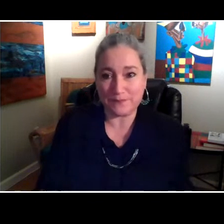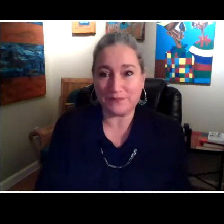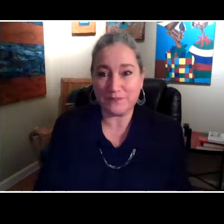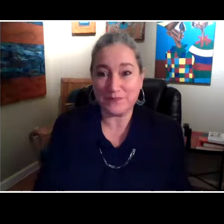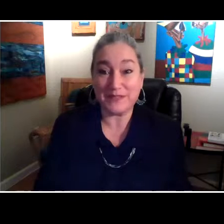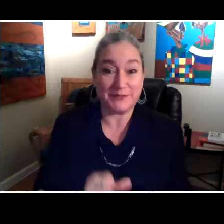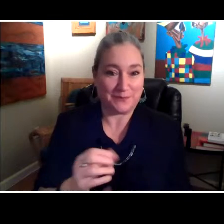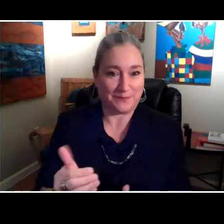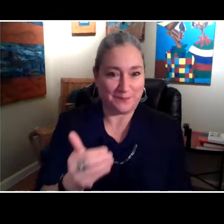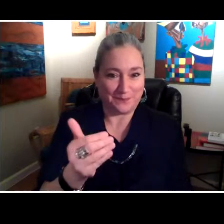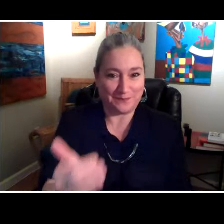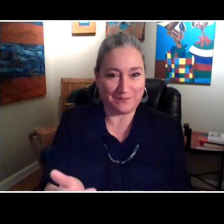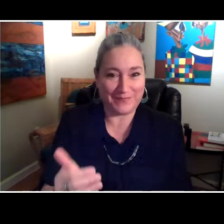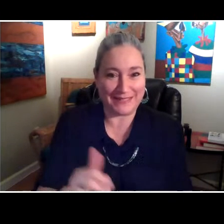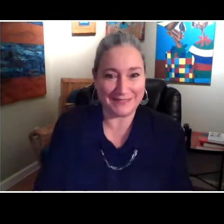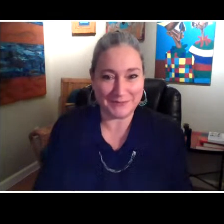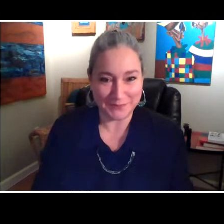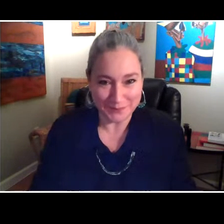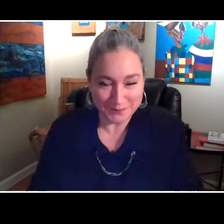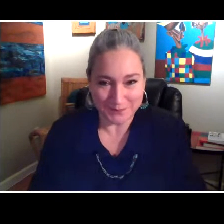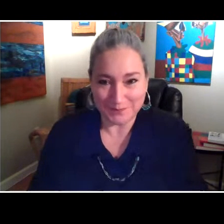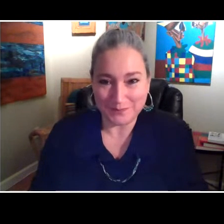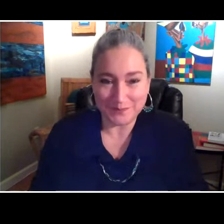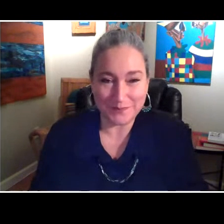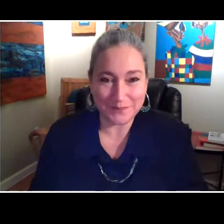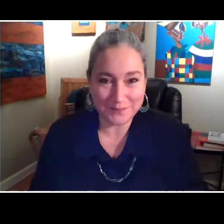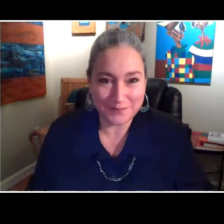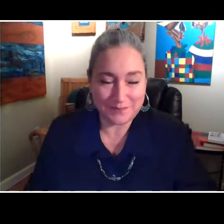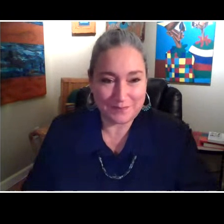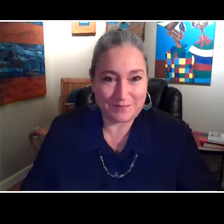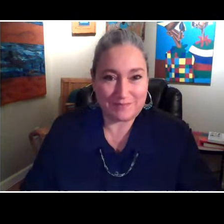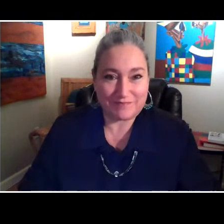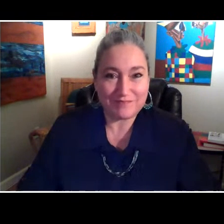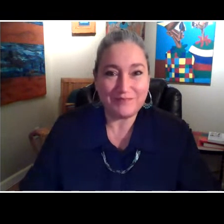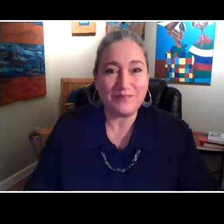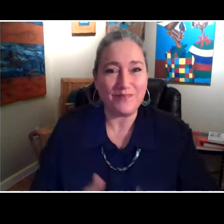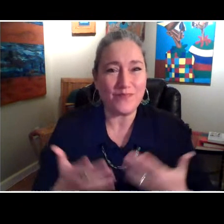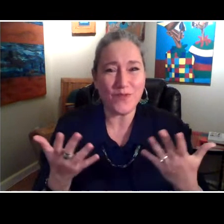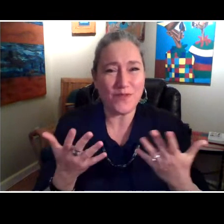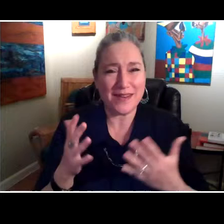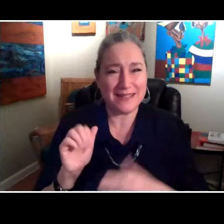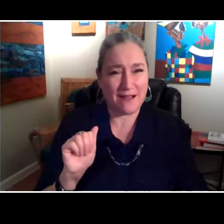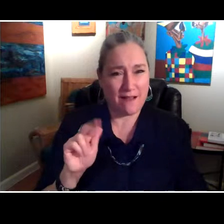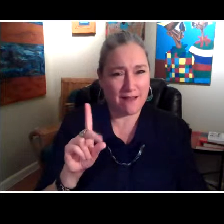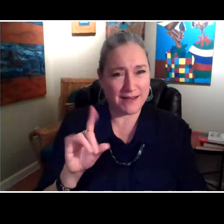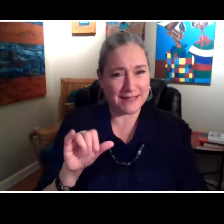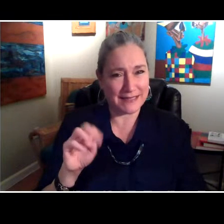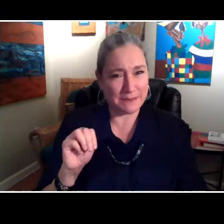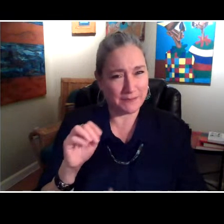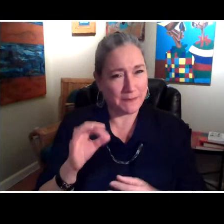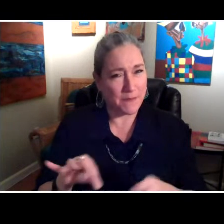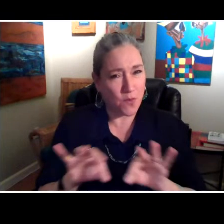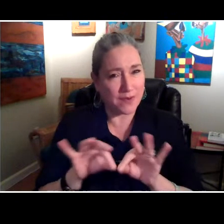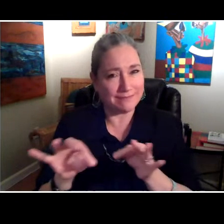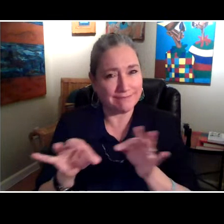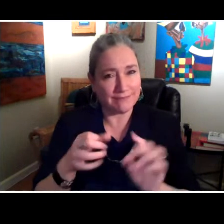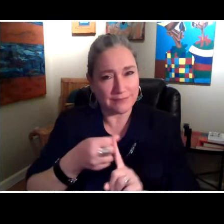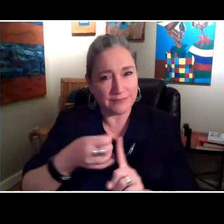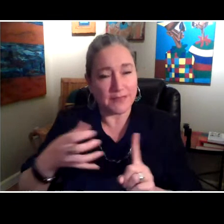systems that perpetuate autism? We'll go to the next slide.